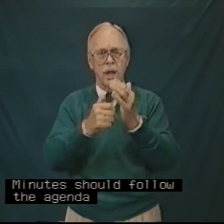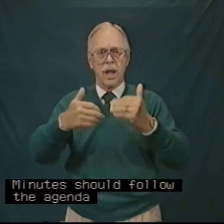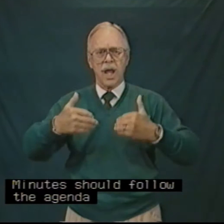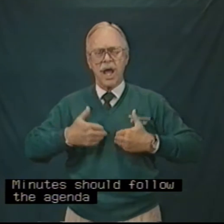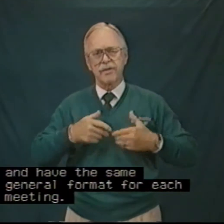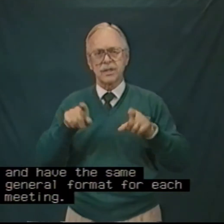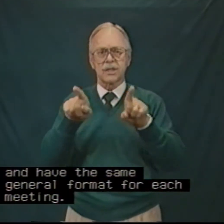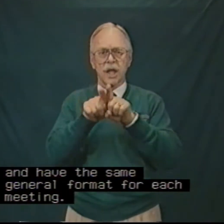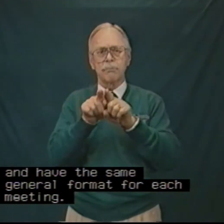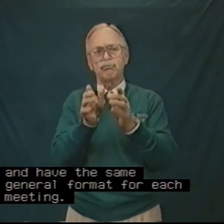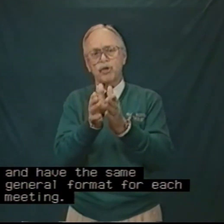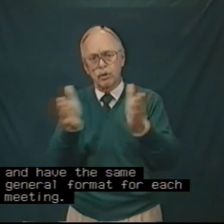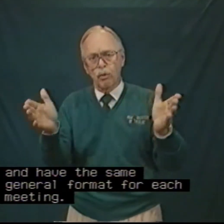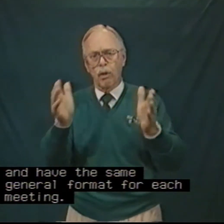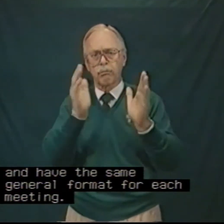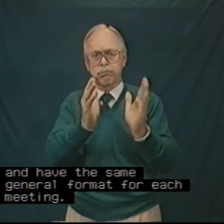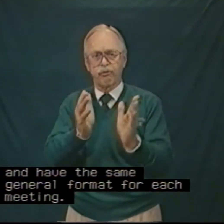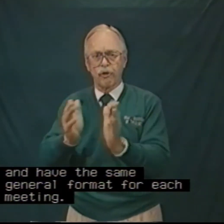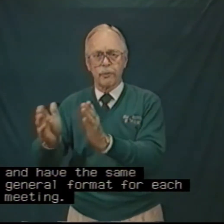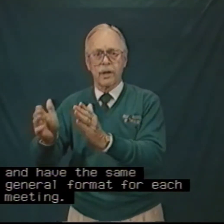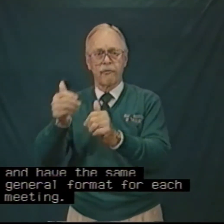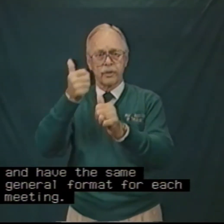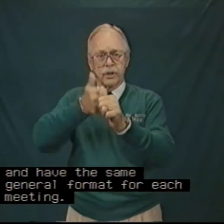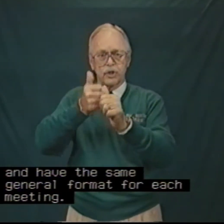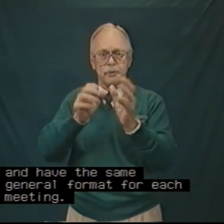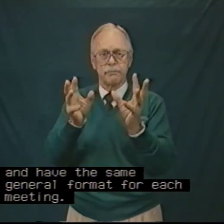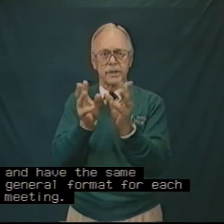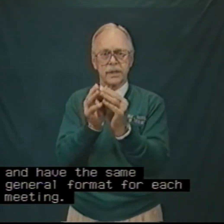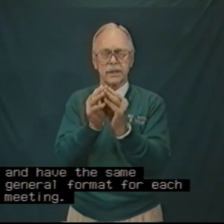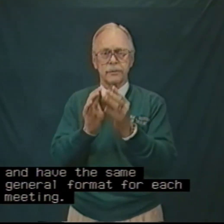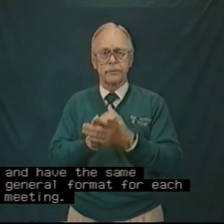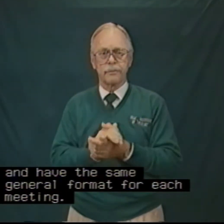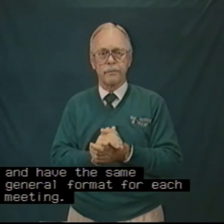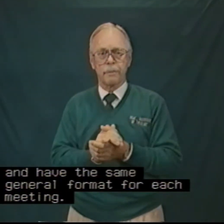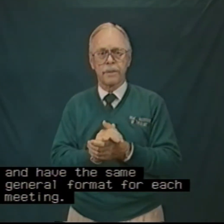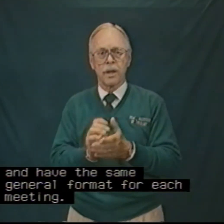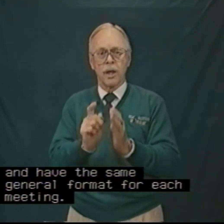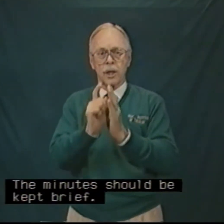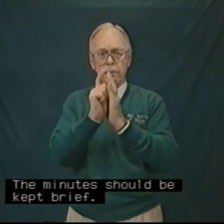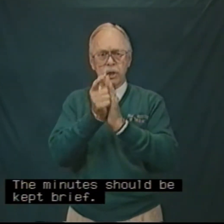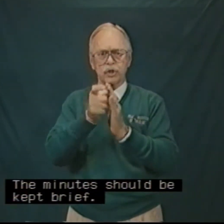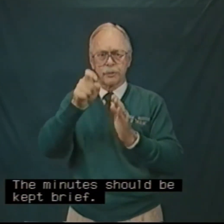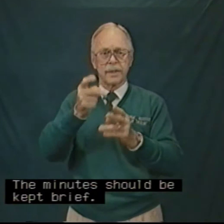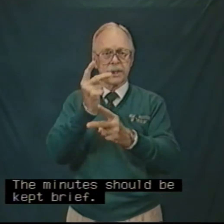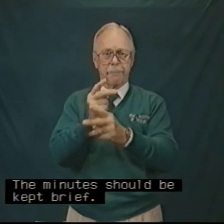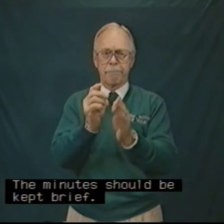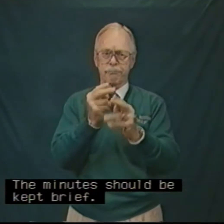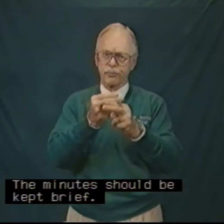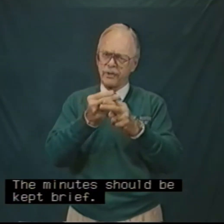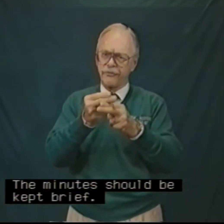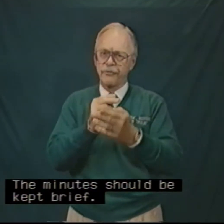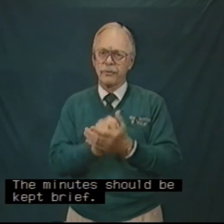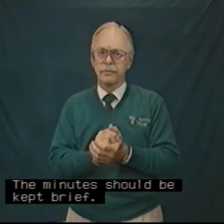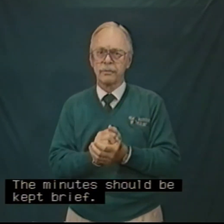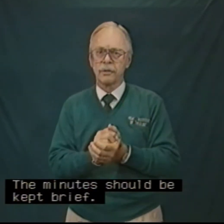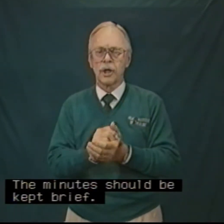format for each meeting. The minutes should be kept brief. Record only actions, not options.